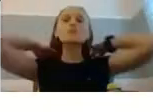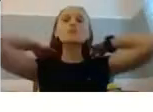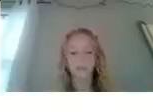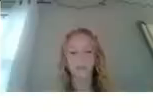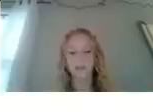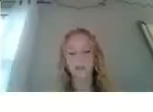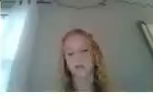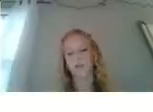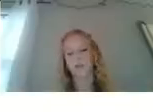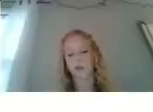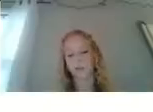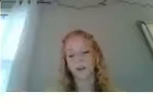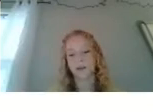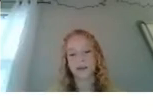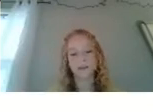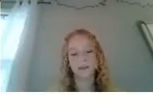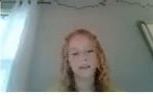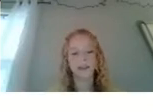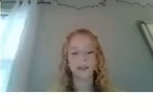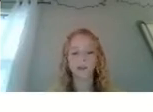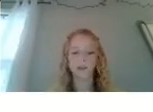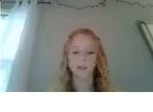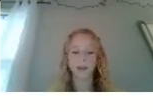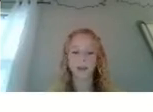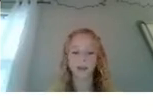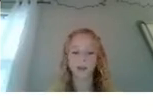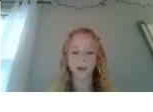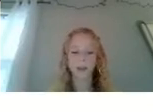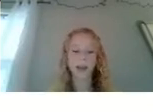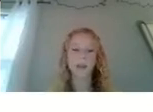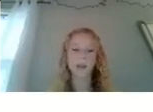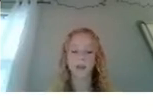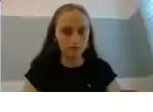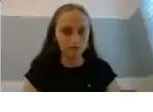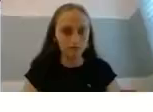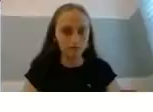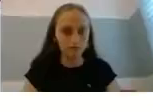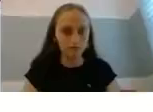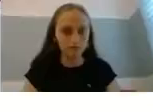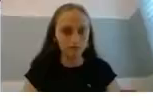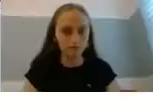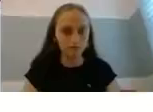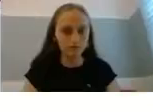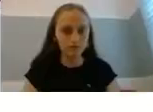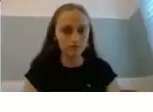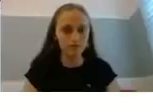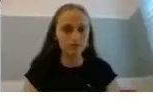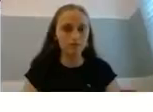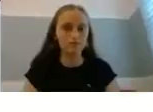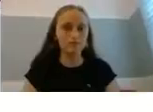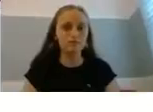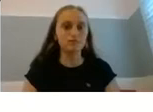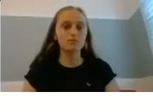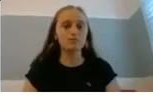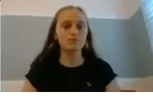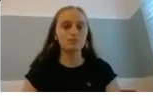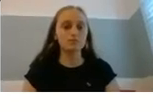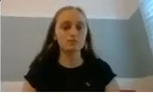We were able to do this through our involvement in our mentor sign language club at the high school and through an interview conducted with my aunt Carrie Shantara.